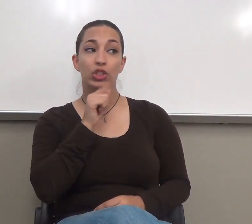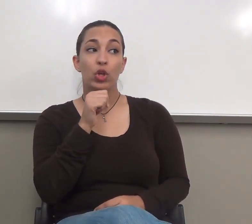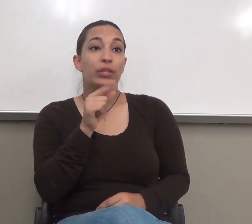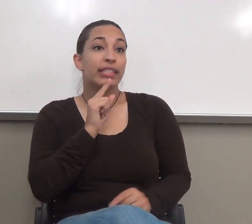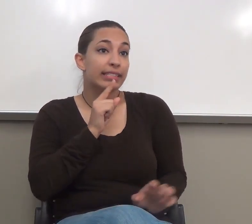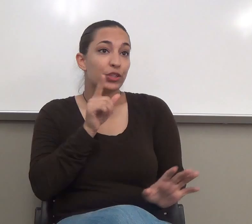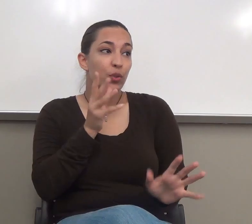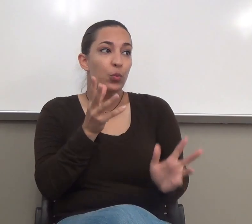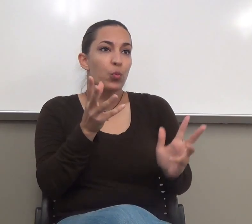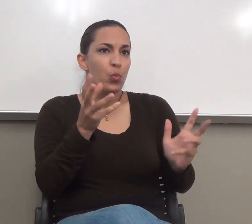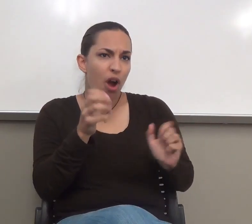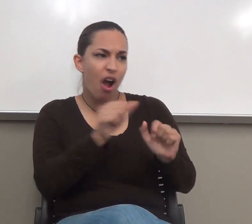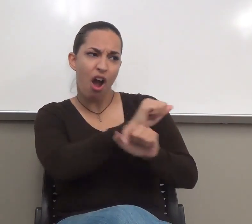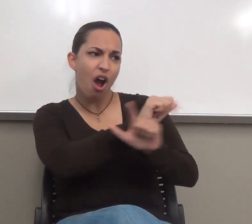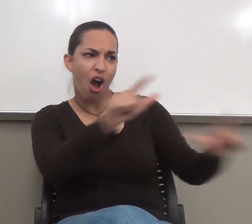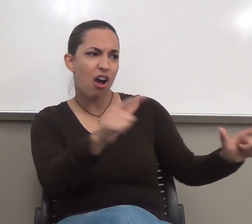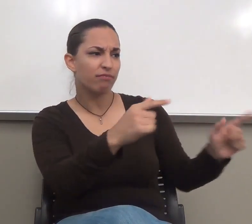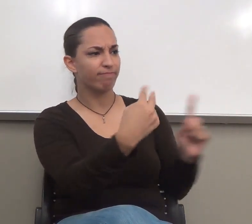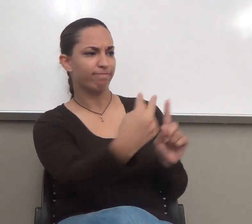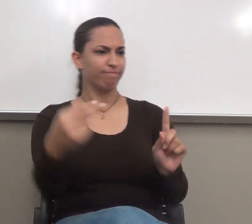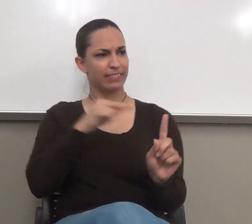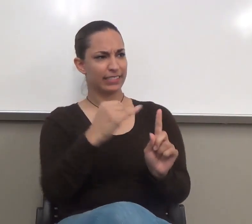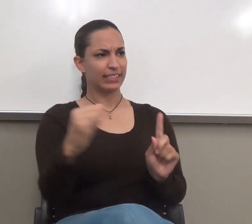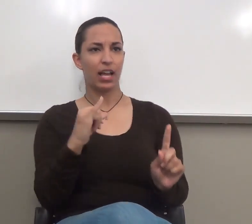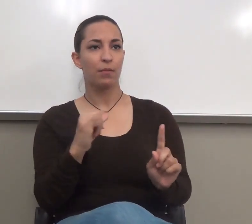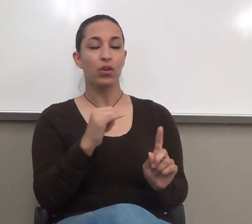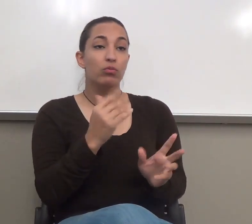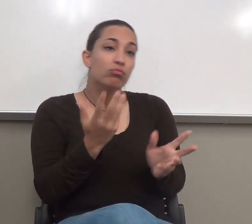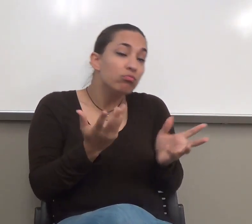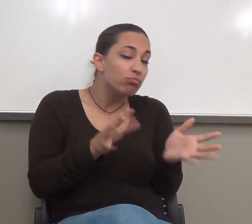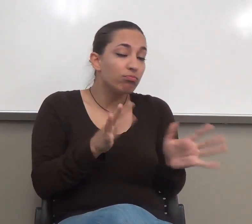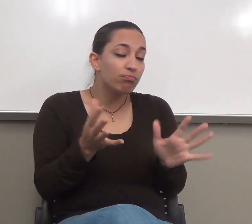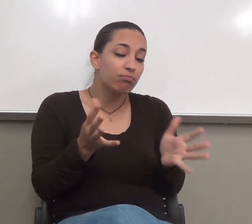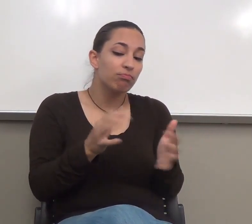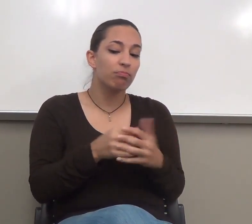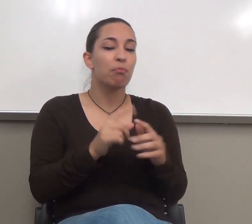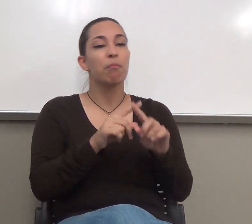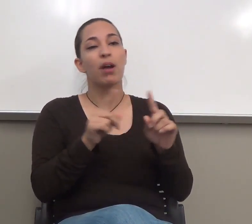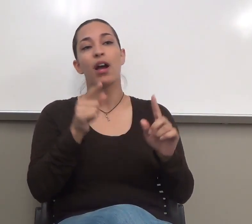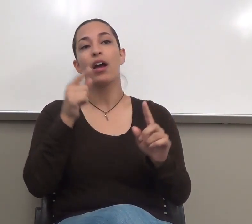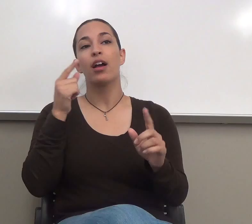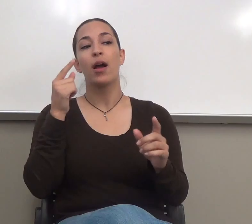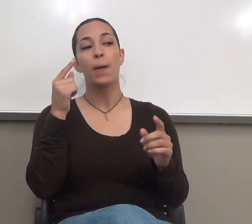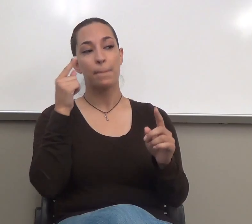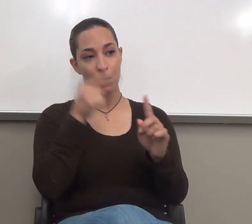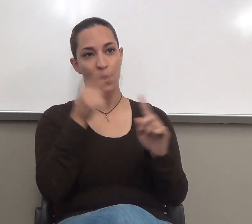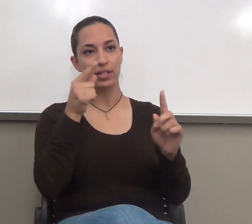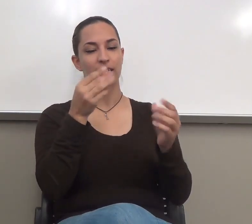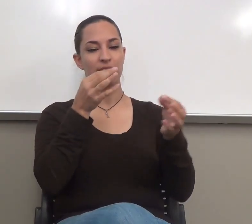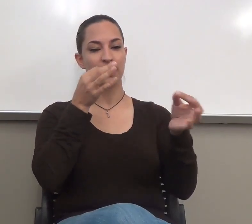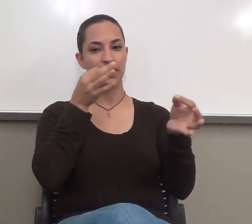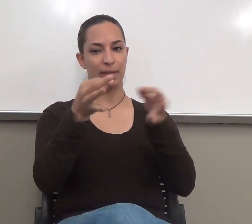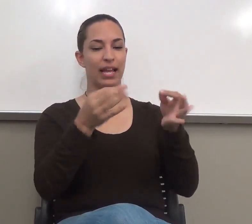Okay? You are presenting your argument. And there are different ways to do that. You don't necessarily